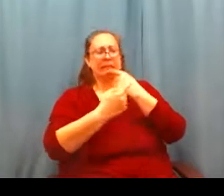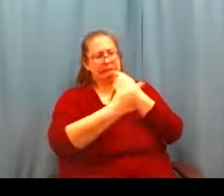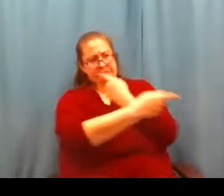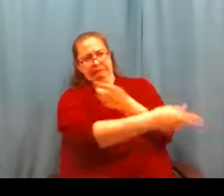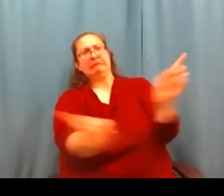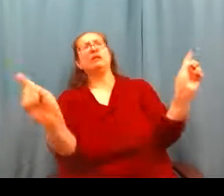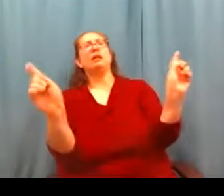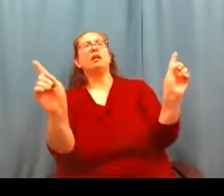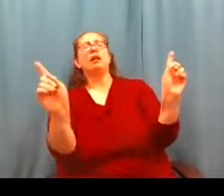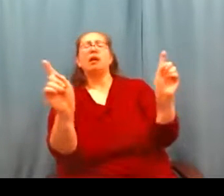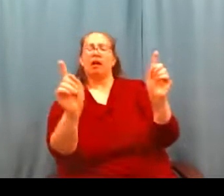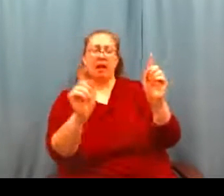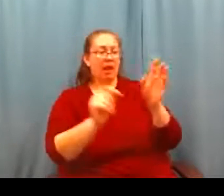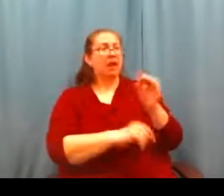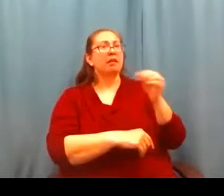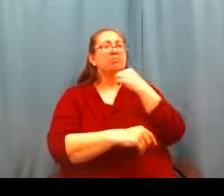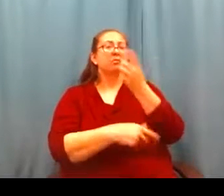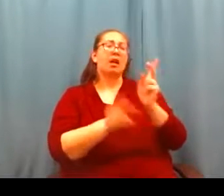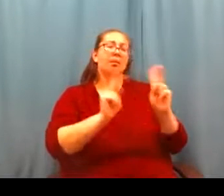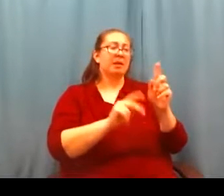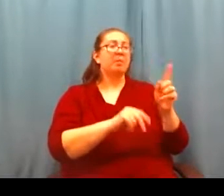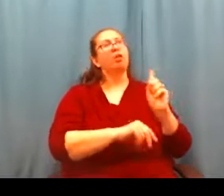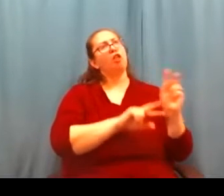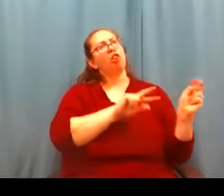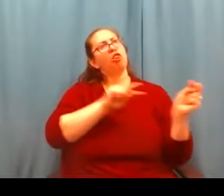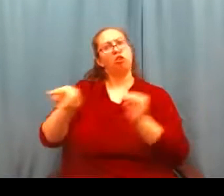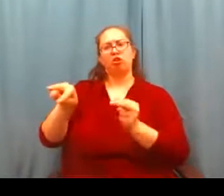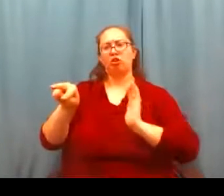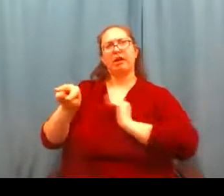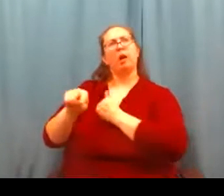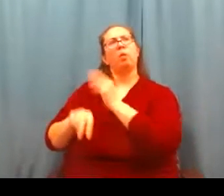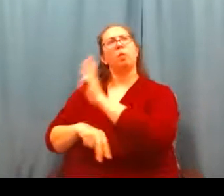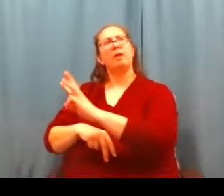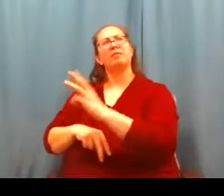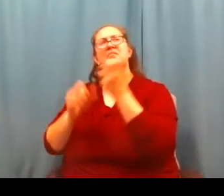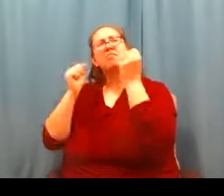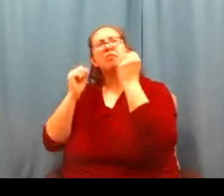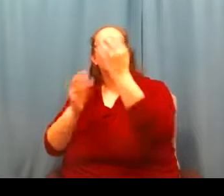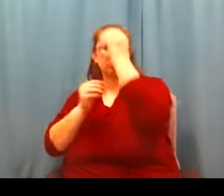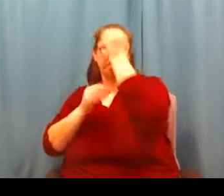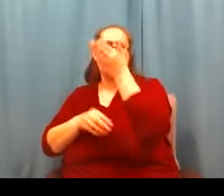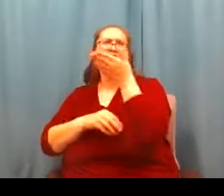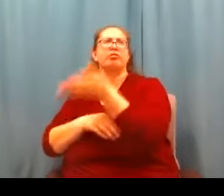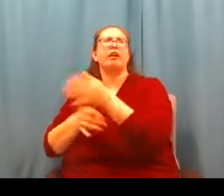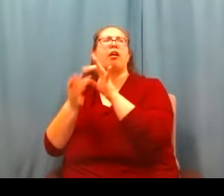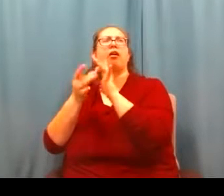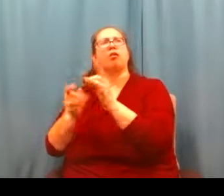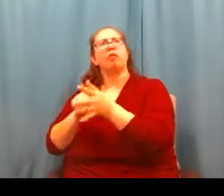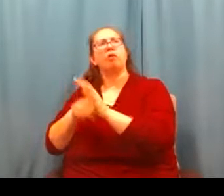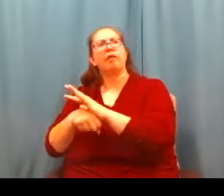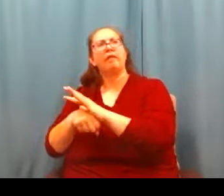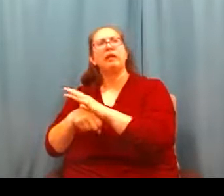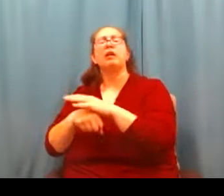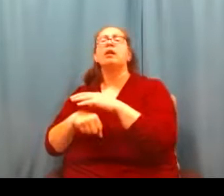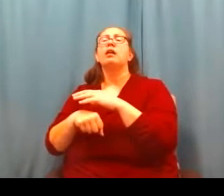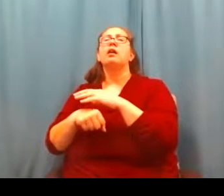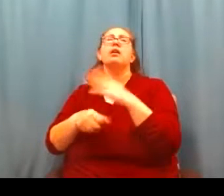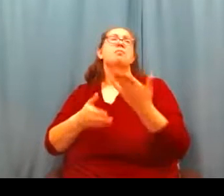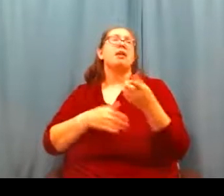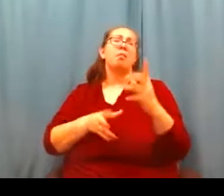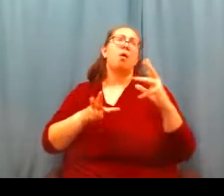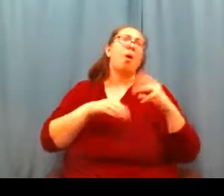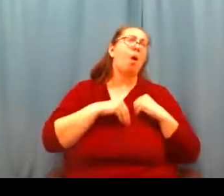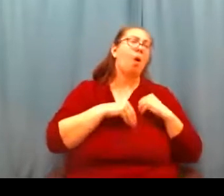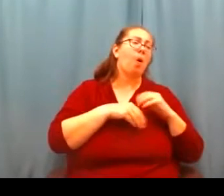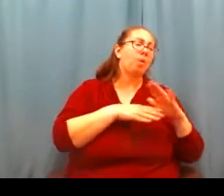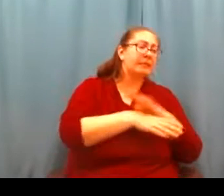direct people to our website. We have a lot of information on COVID on our website. And it's pretty important for whether you own a business,